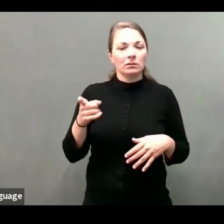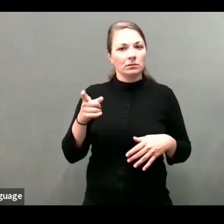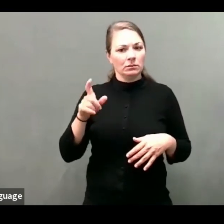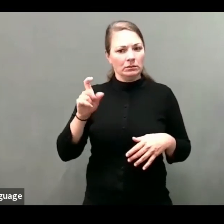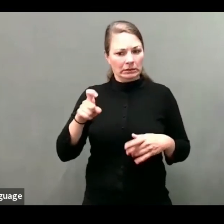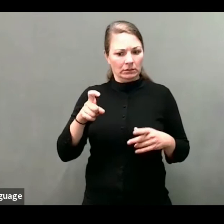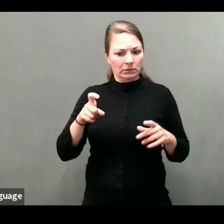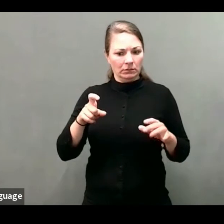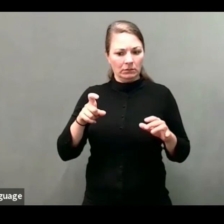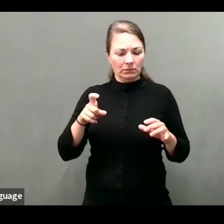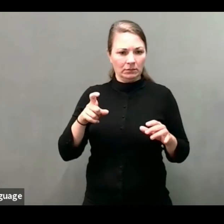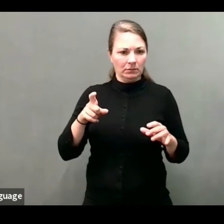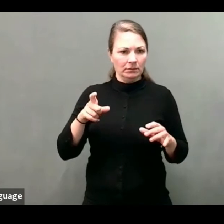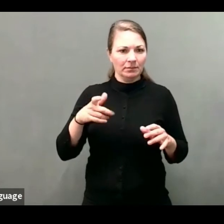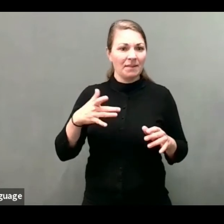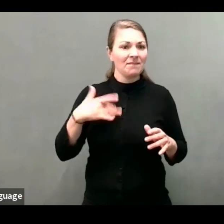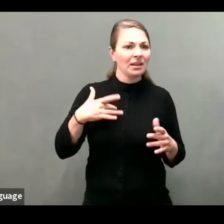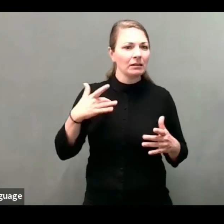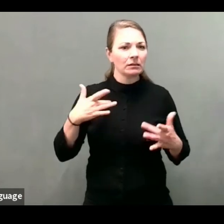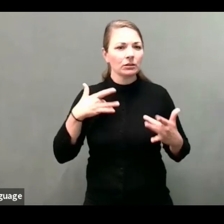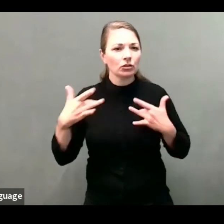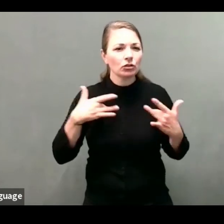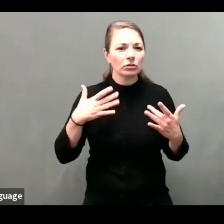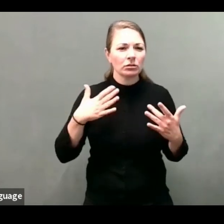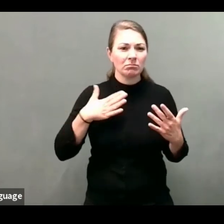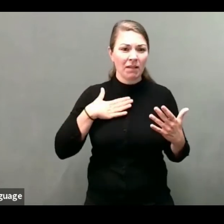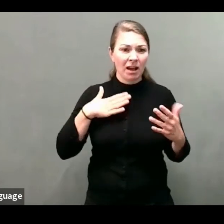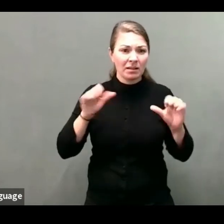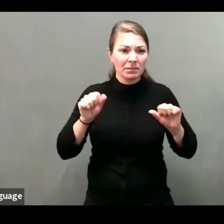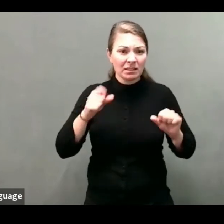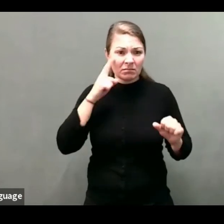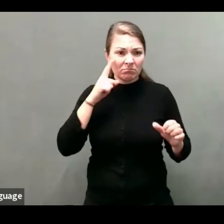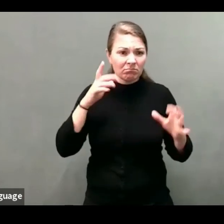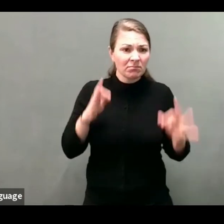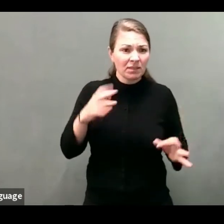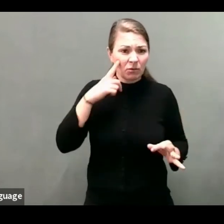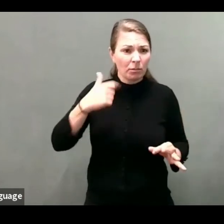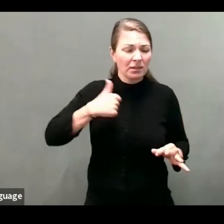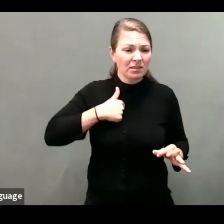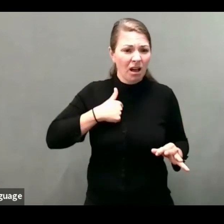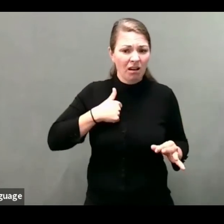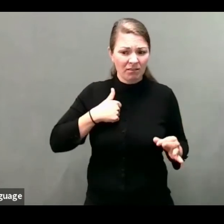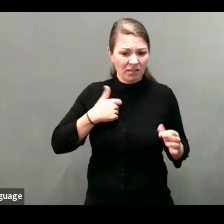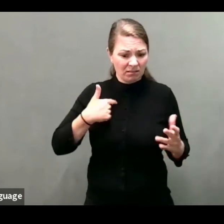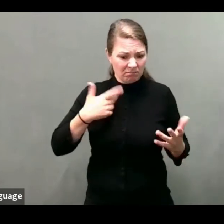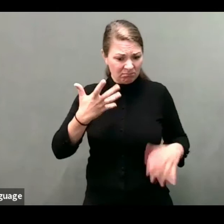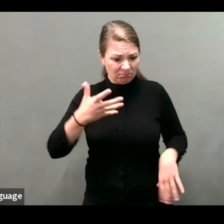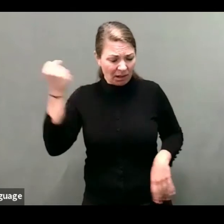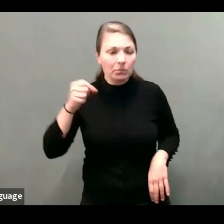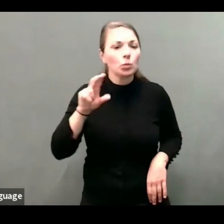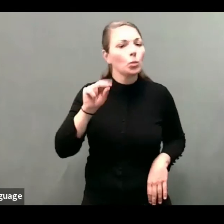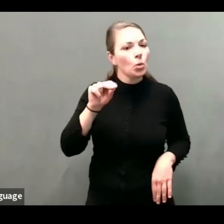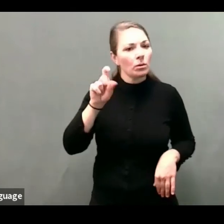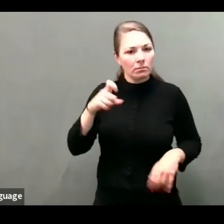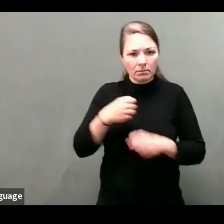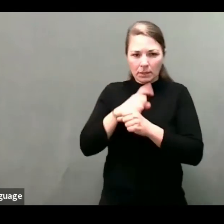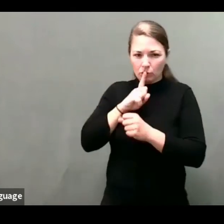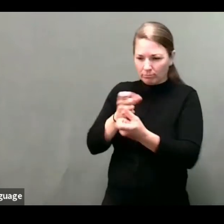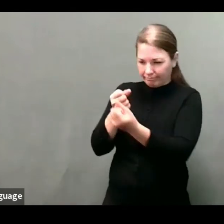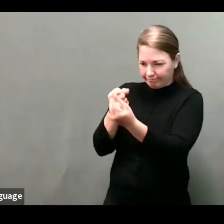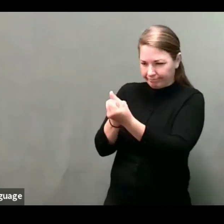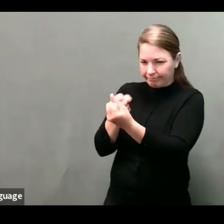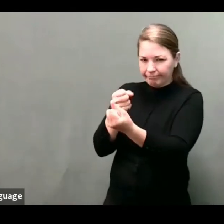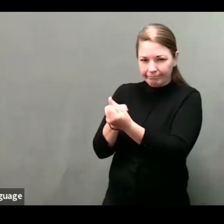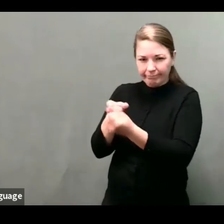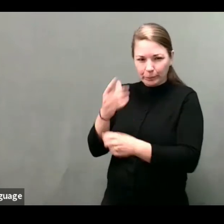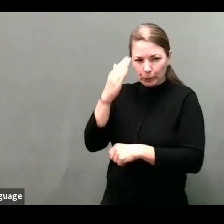to choose taken away from them. So really important that SANEs start off with that. And then depending on what the patient wants to do